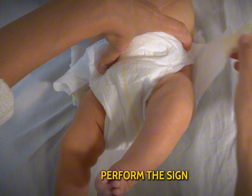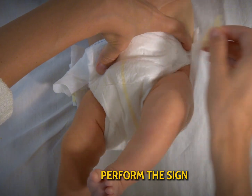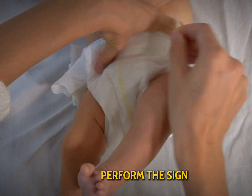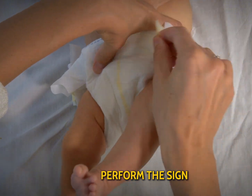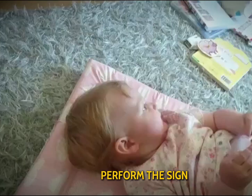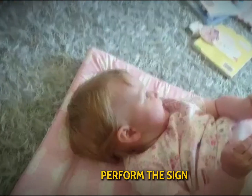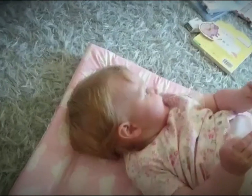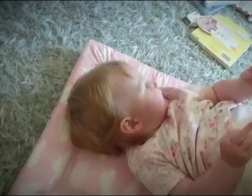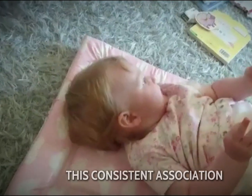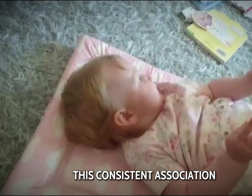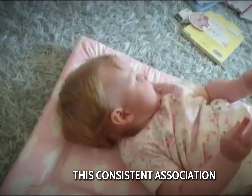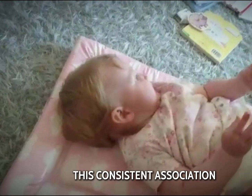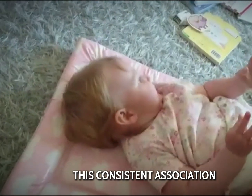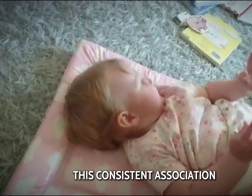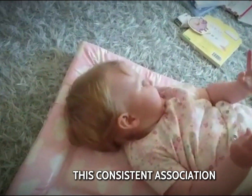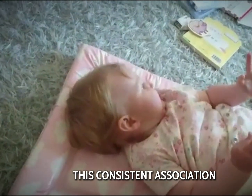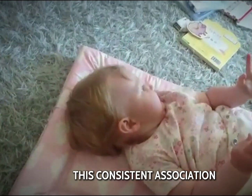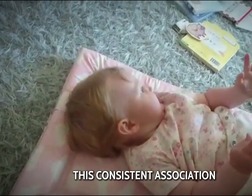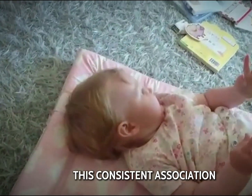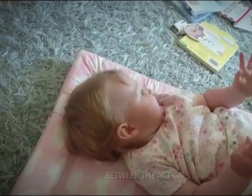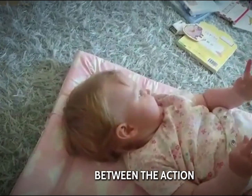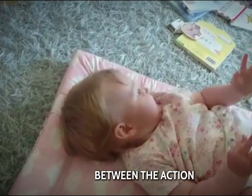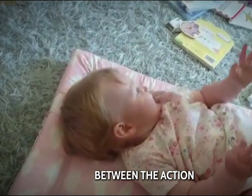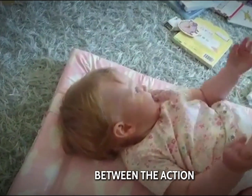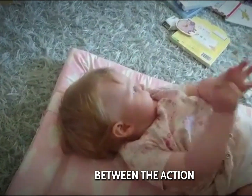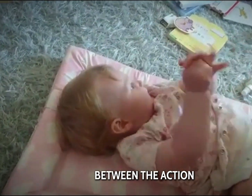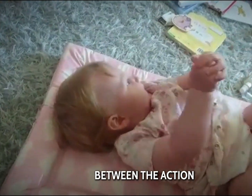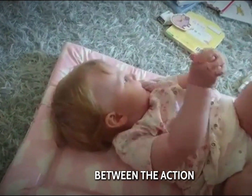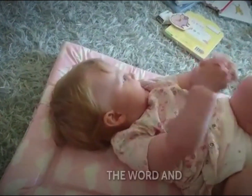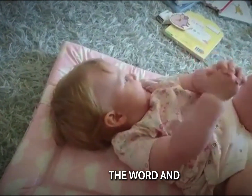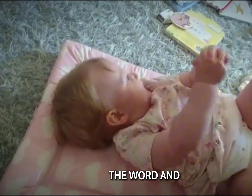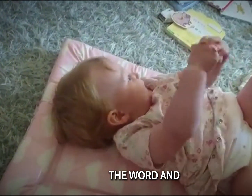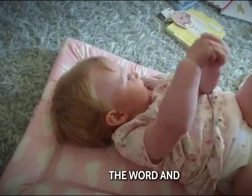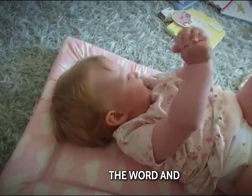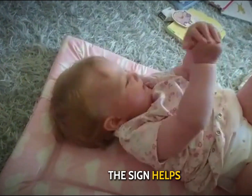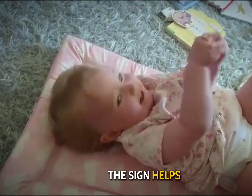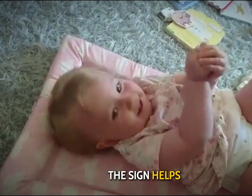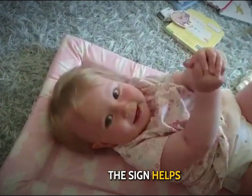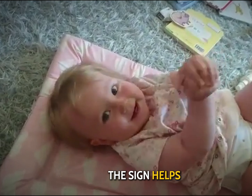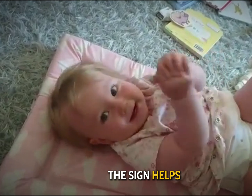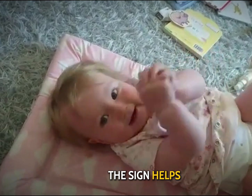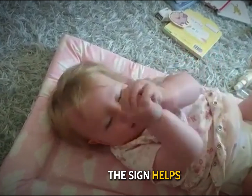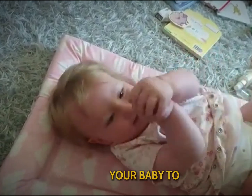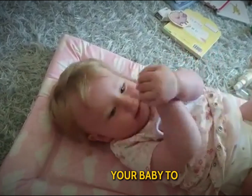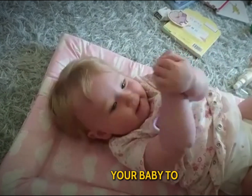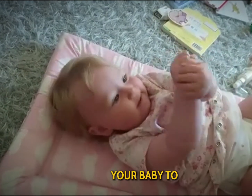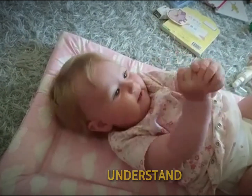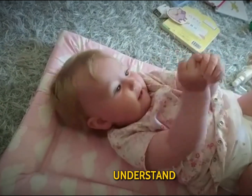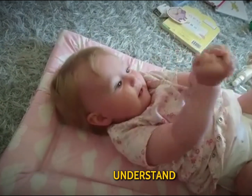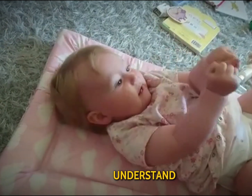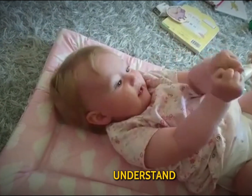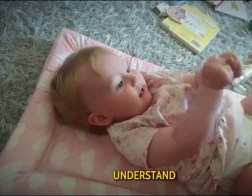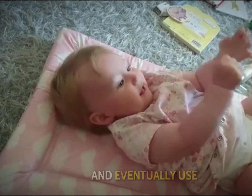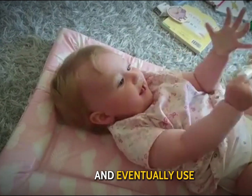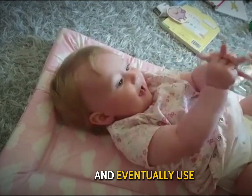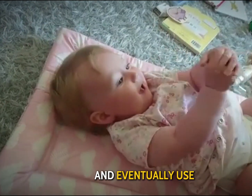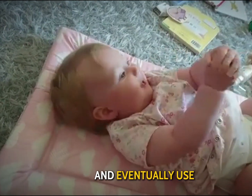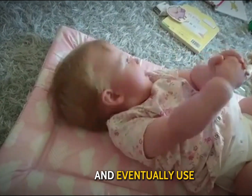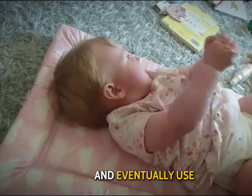sign. This consistent association between the action, the word, and the sign helps your baby to understand and eventually use the